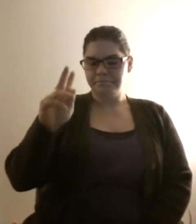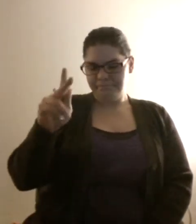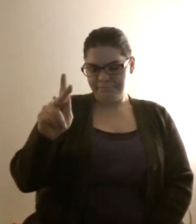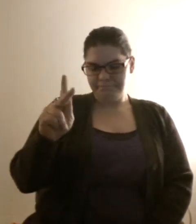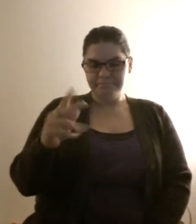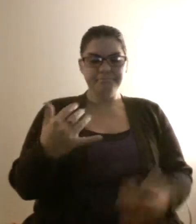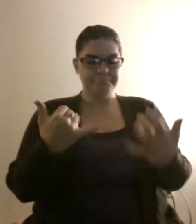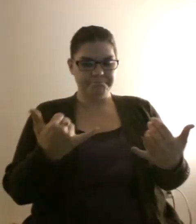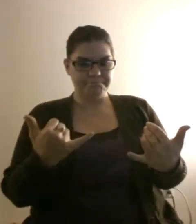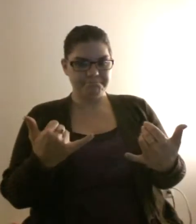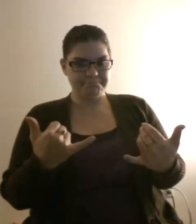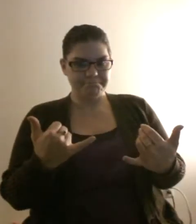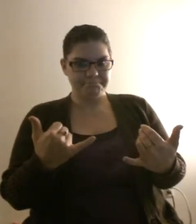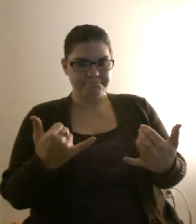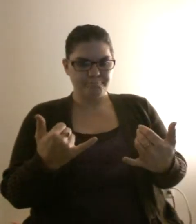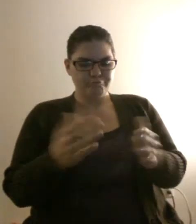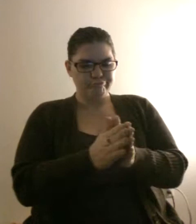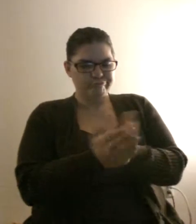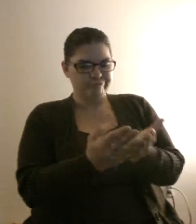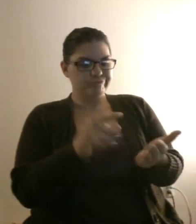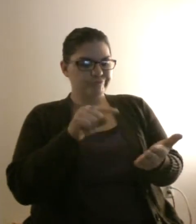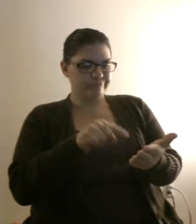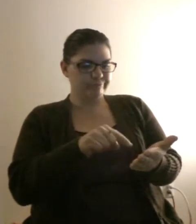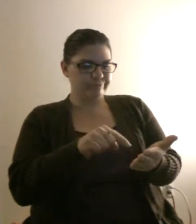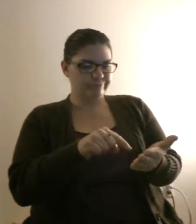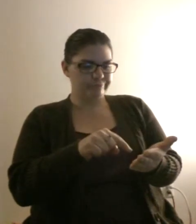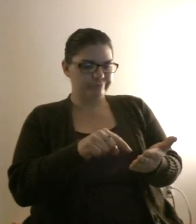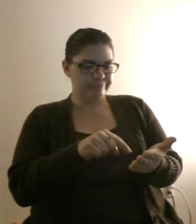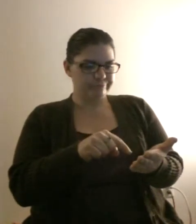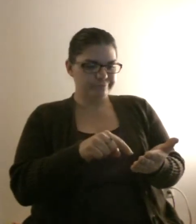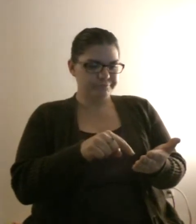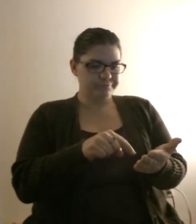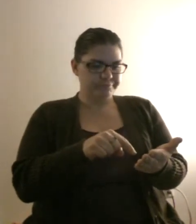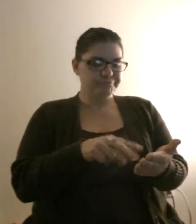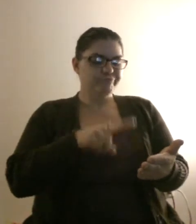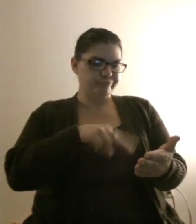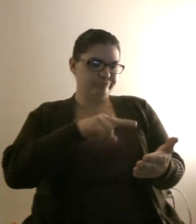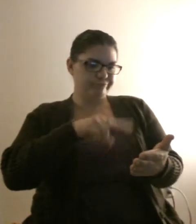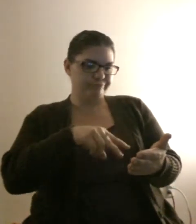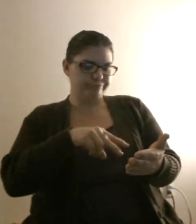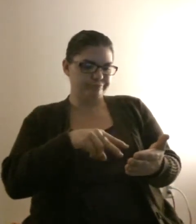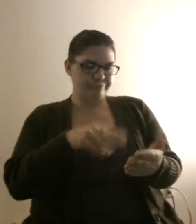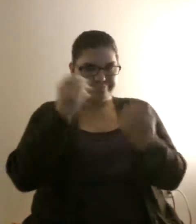Today, in your text for the last few days, you started to read the information in a section review